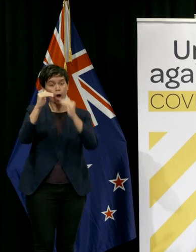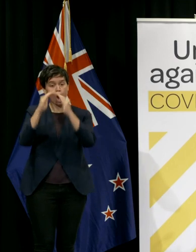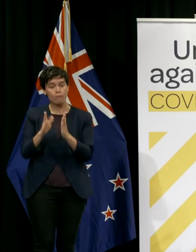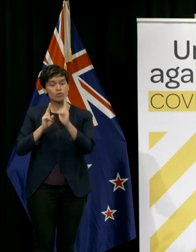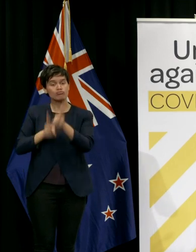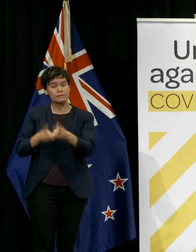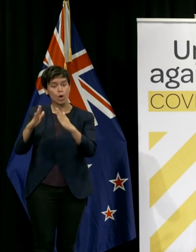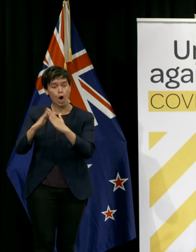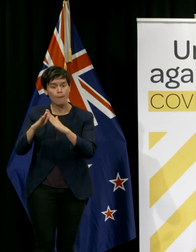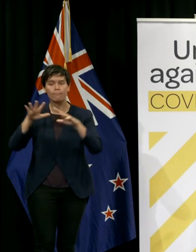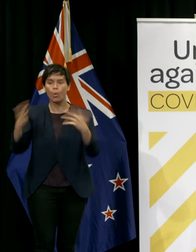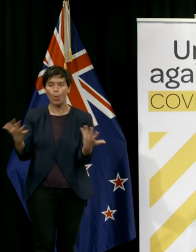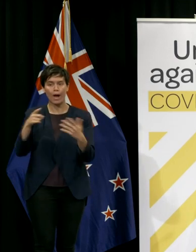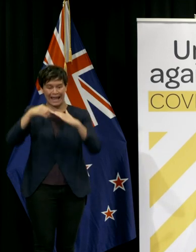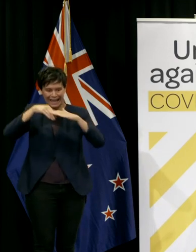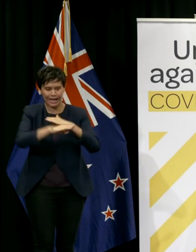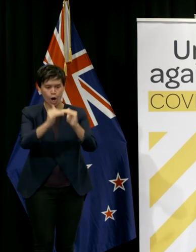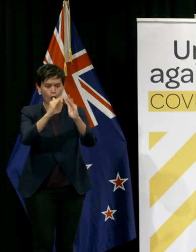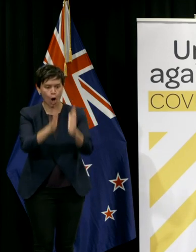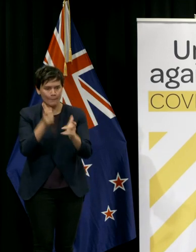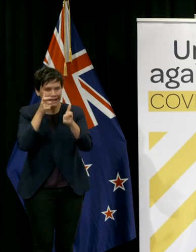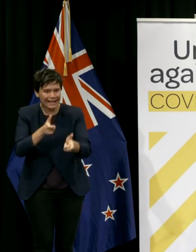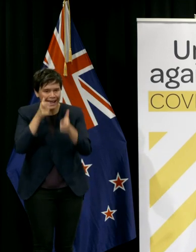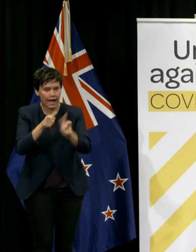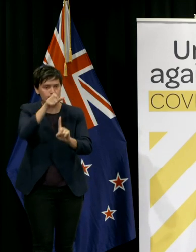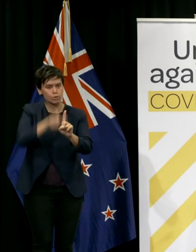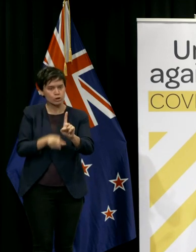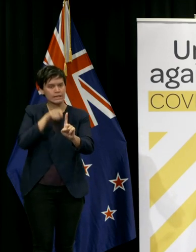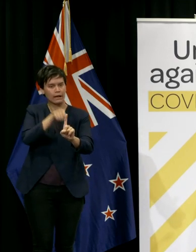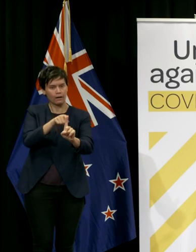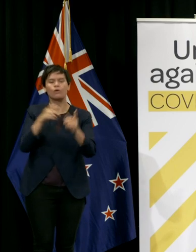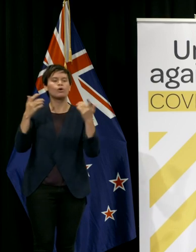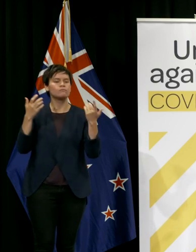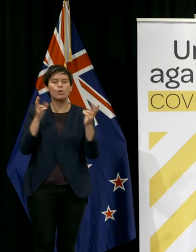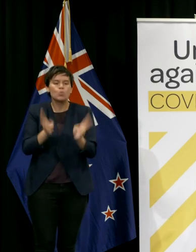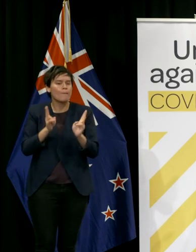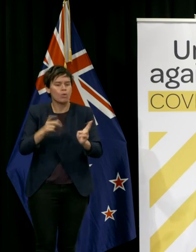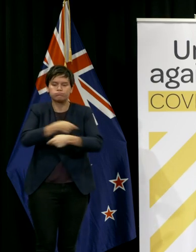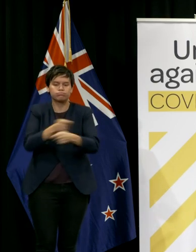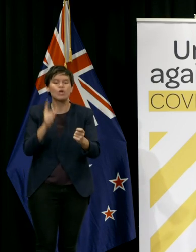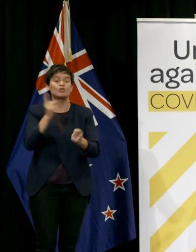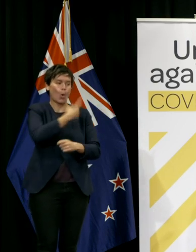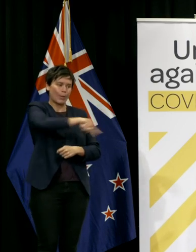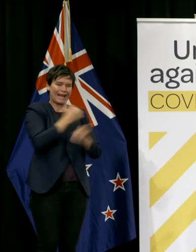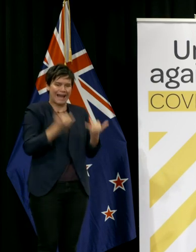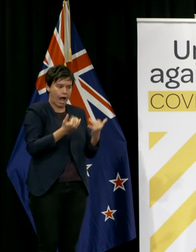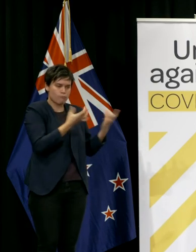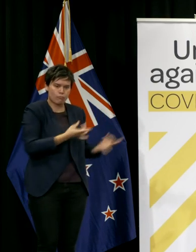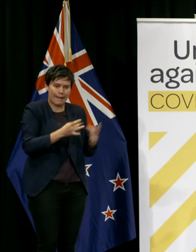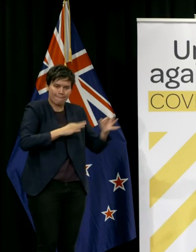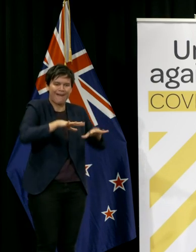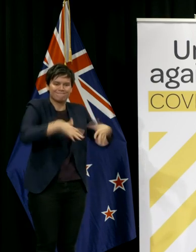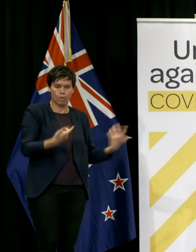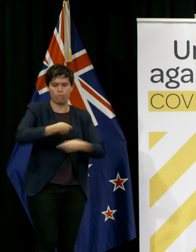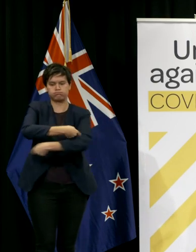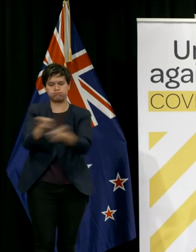considering them as one workforce, and so we're making sure we've got the supply chains there to ensure it's supplied to them. Some nurses in the North Shore are saying